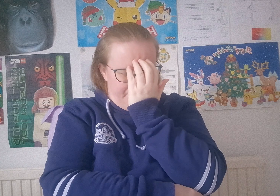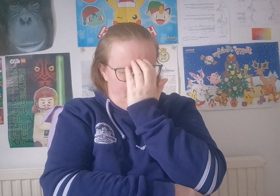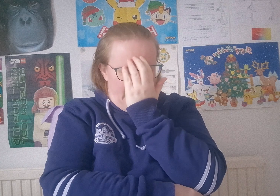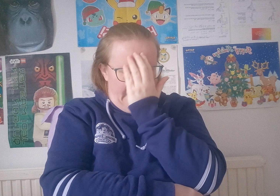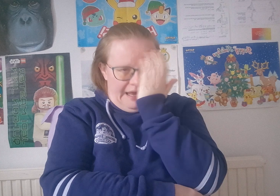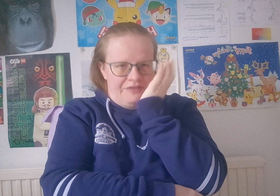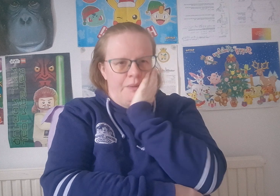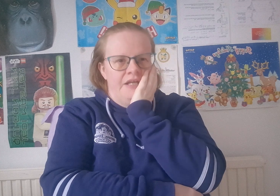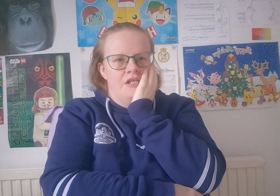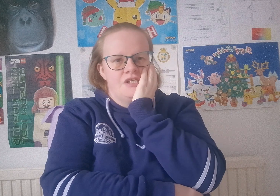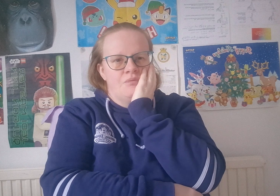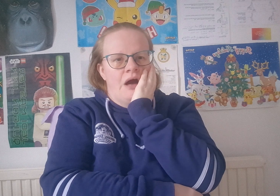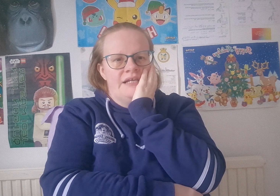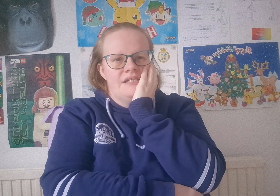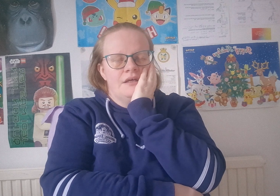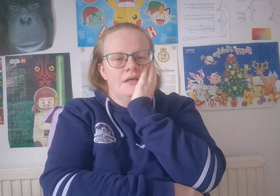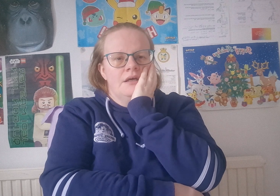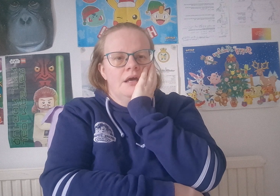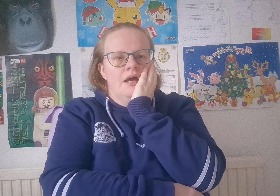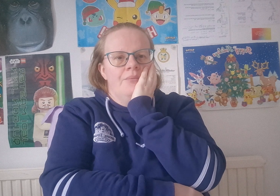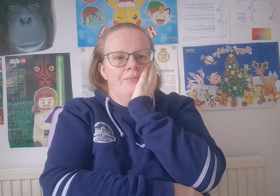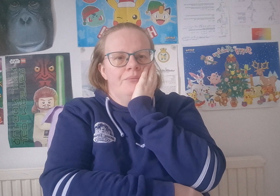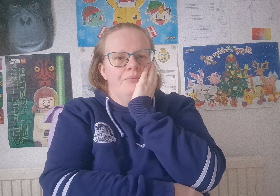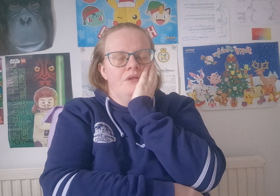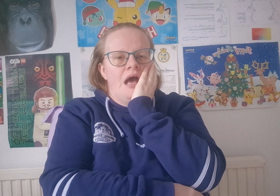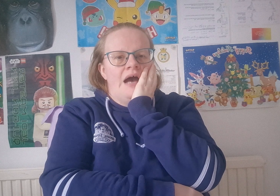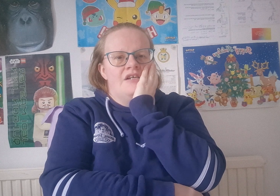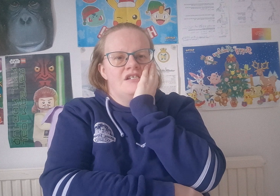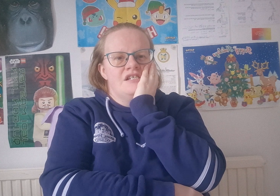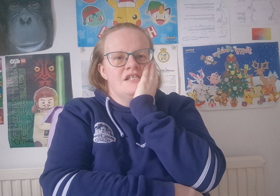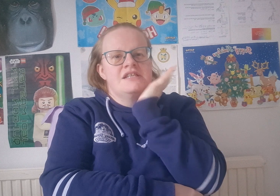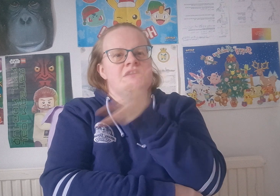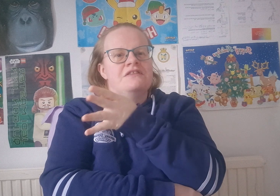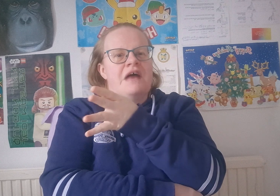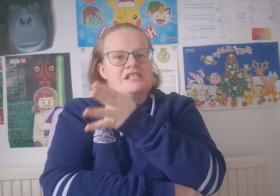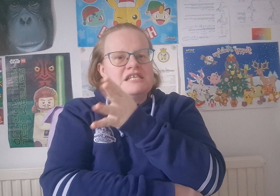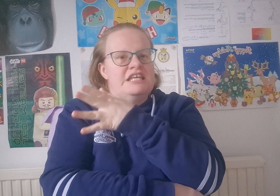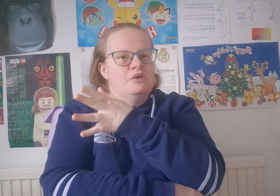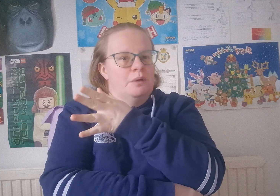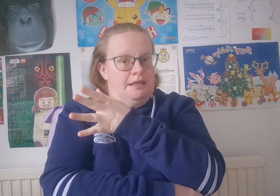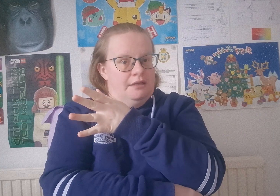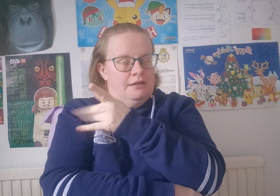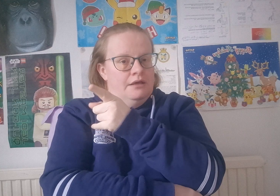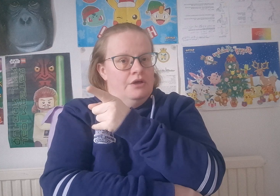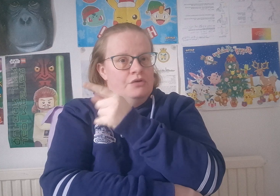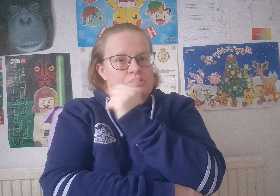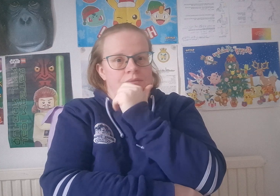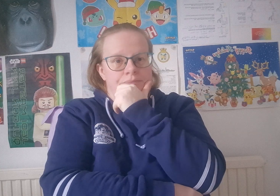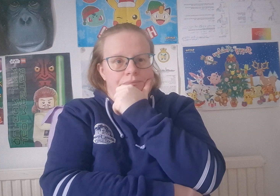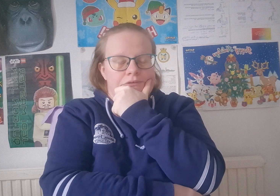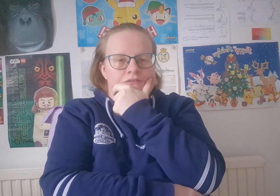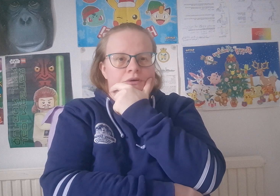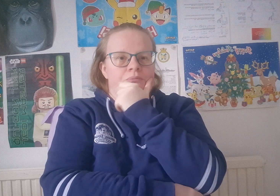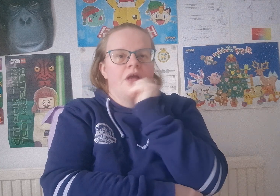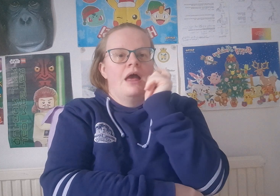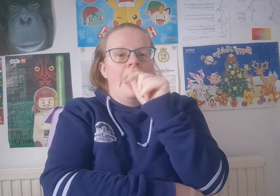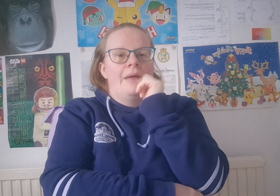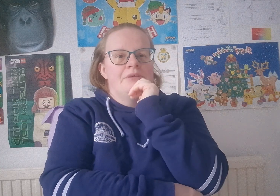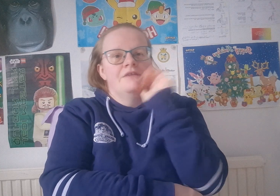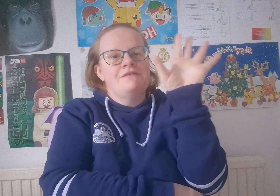where Anne Hathaway learns to write, and that's equally good film. Hamnet, 5